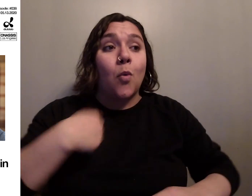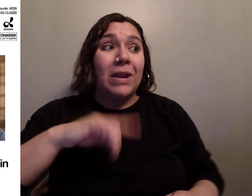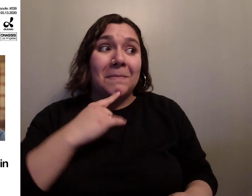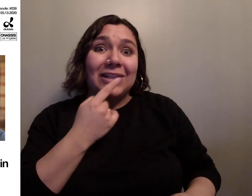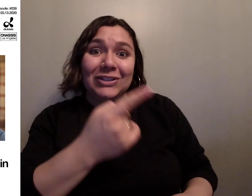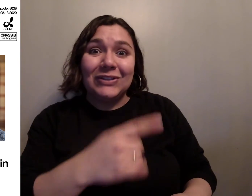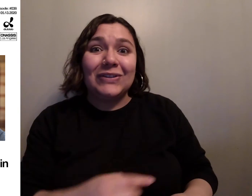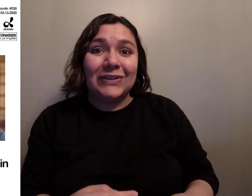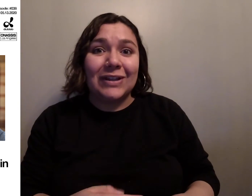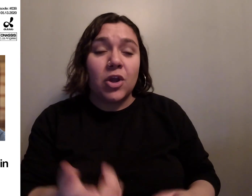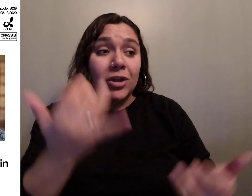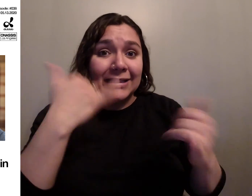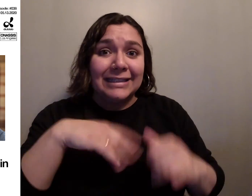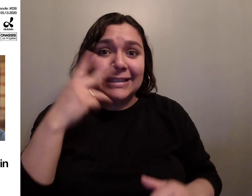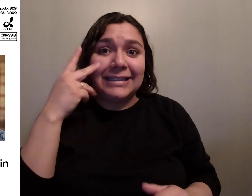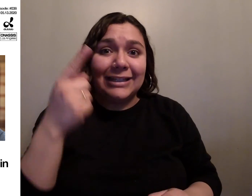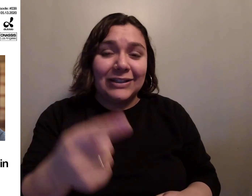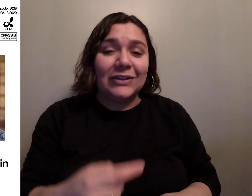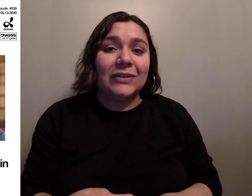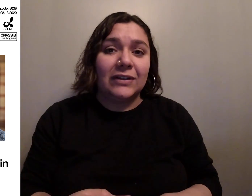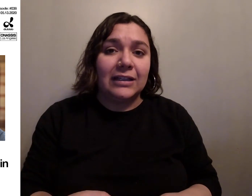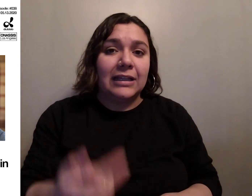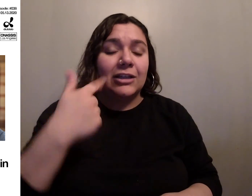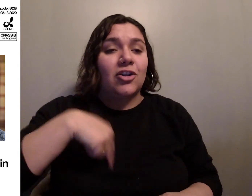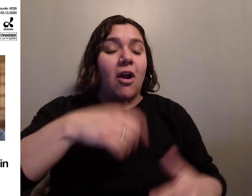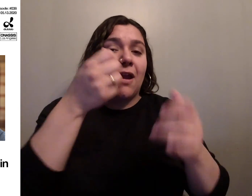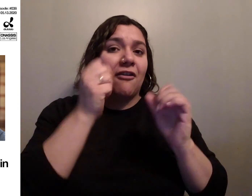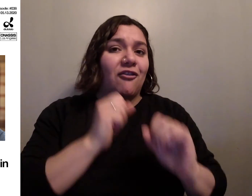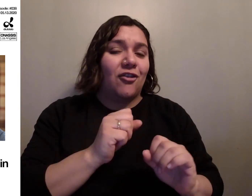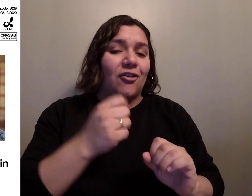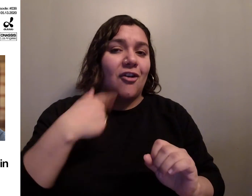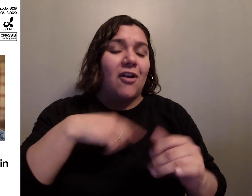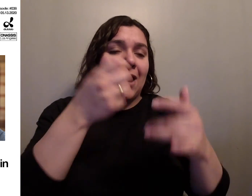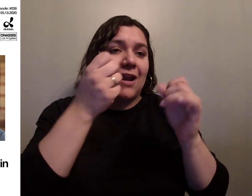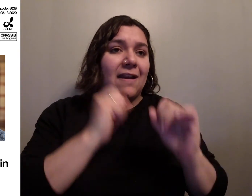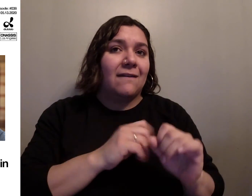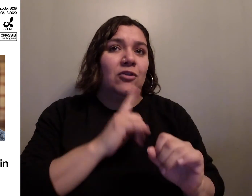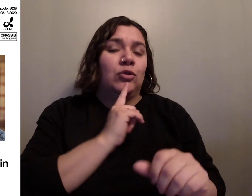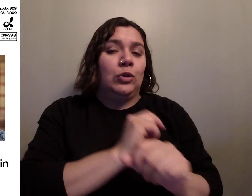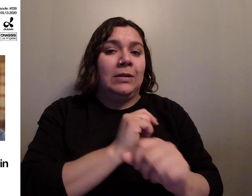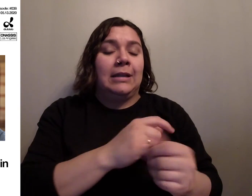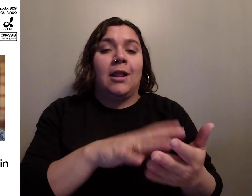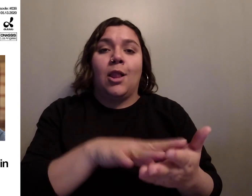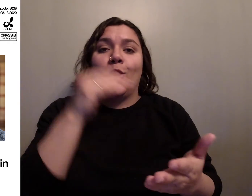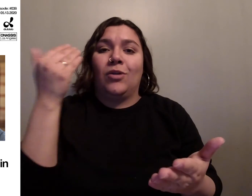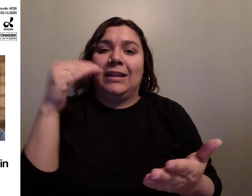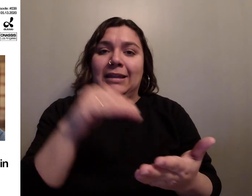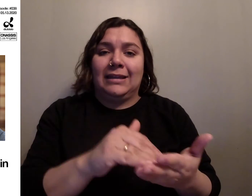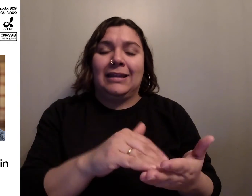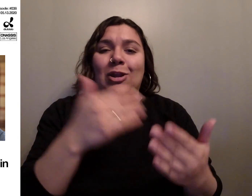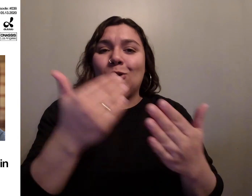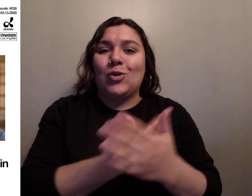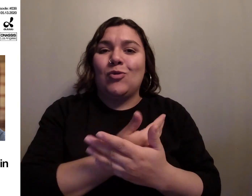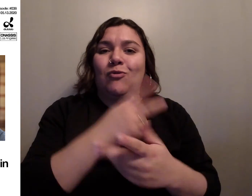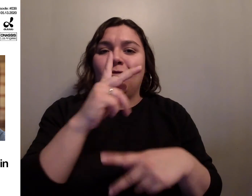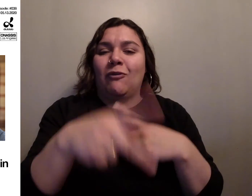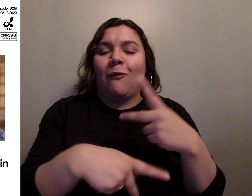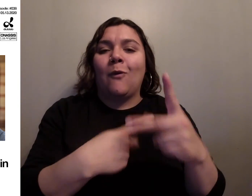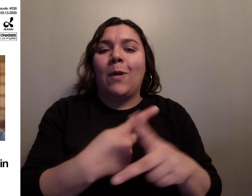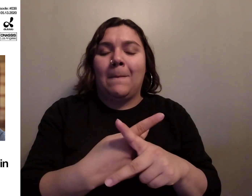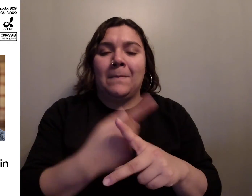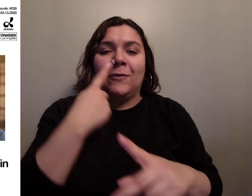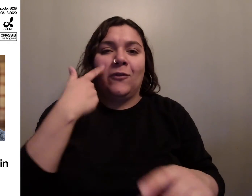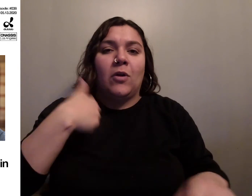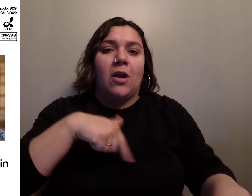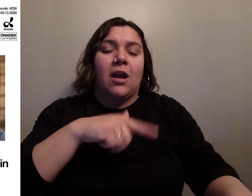and our supporters, we miss you, we still see you. And this is our effort. This is our effort to